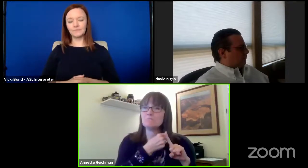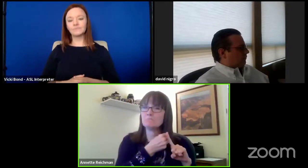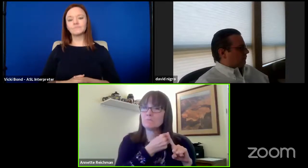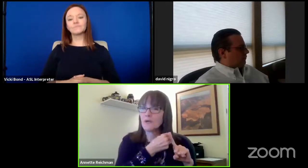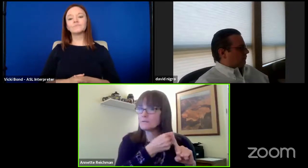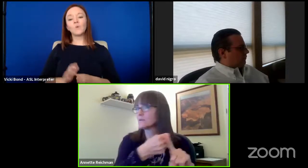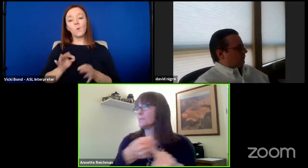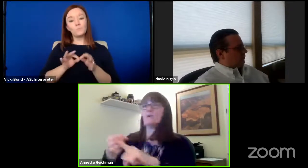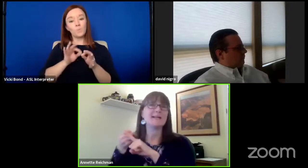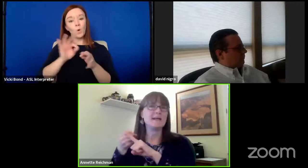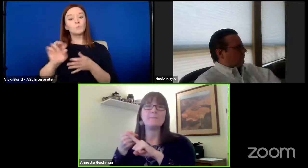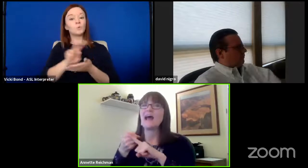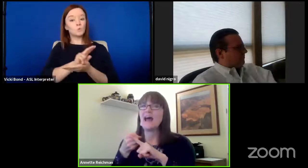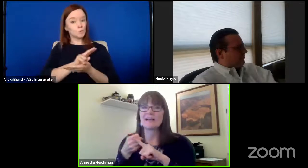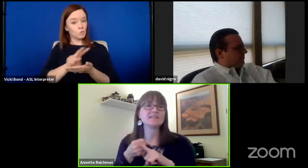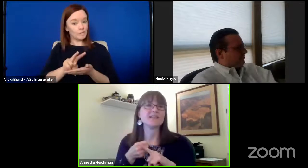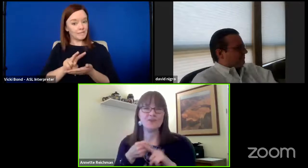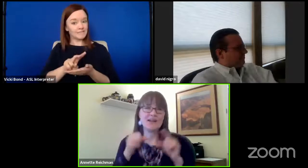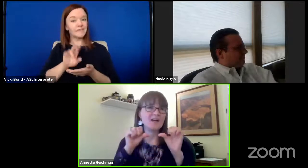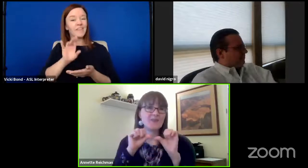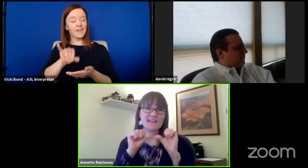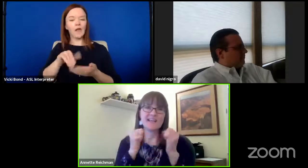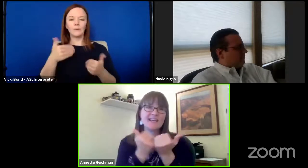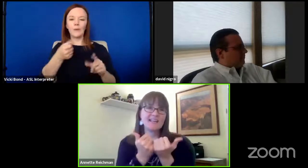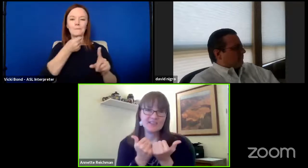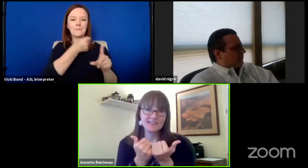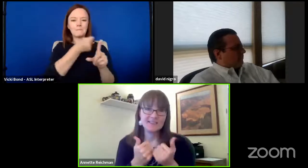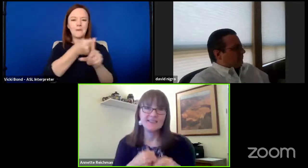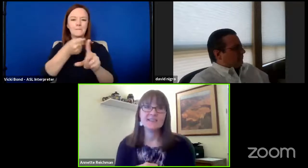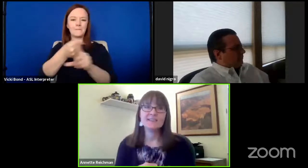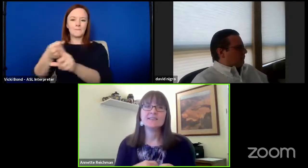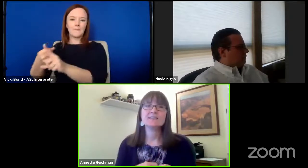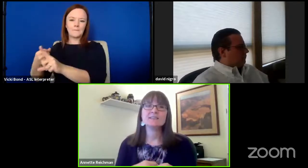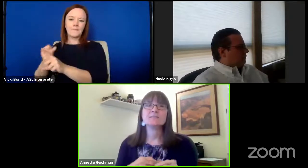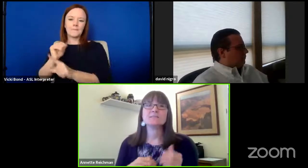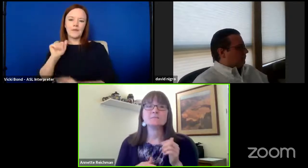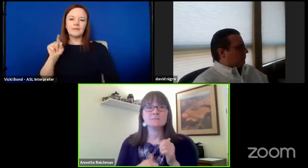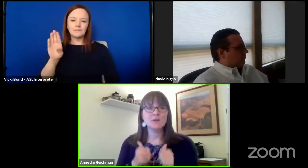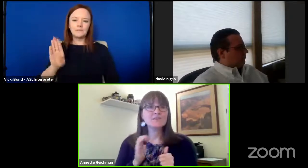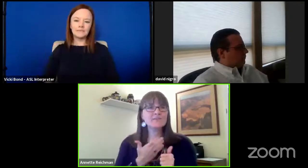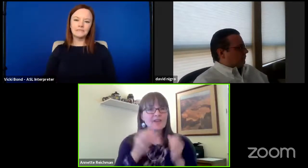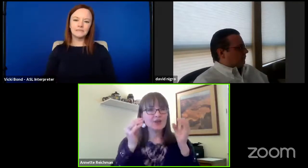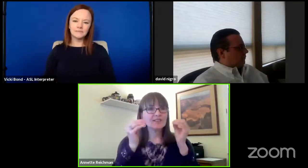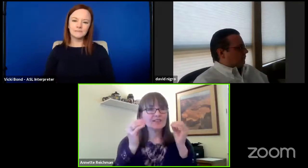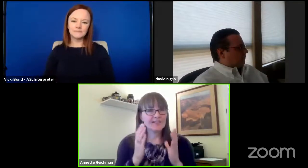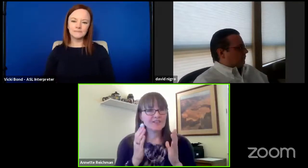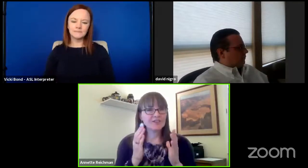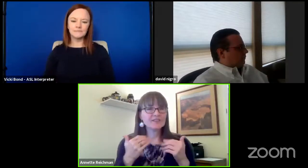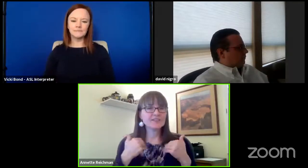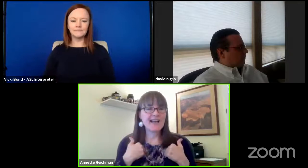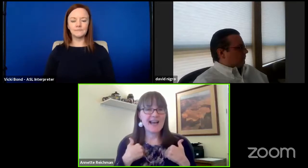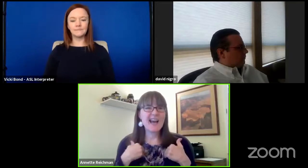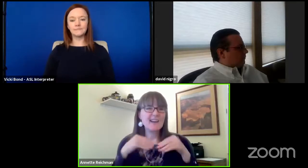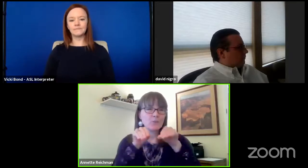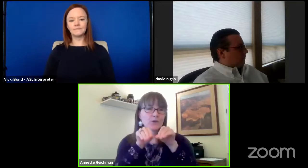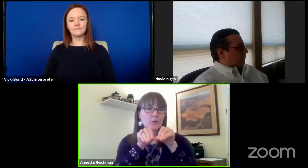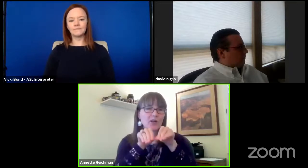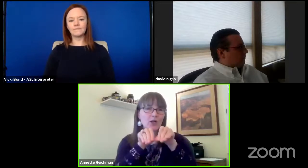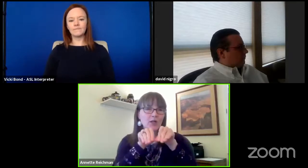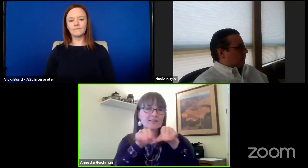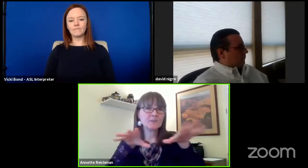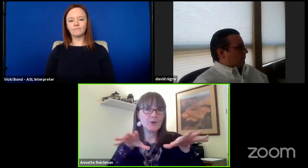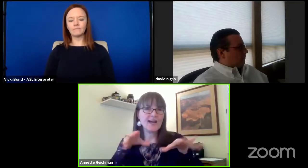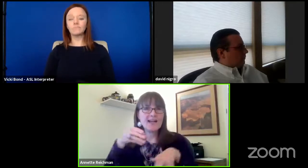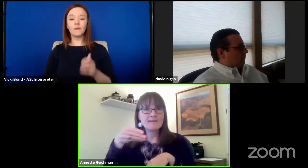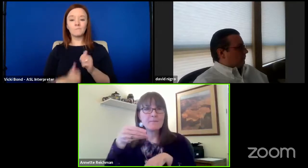had multiple impacts around the agency. Most of our teachers have what